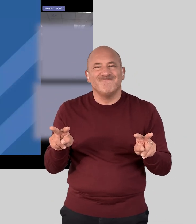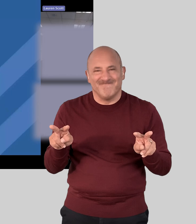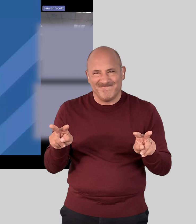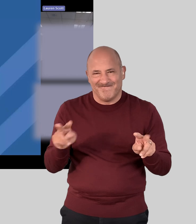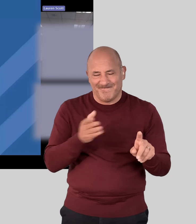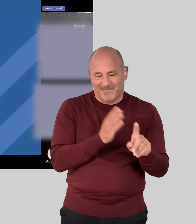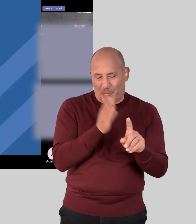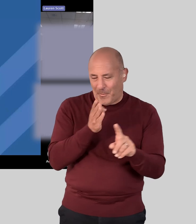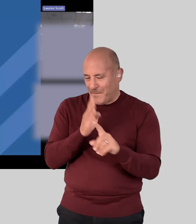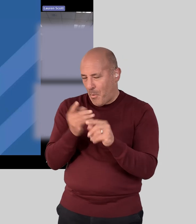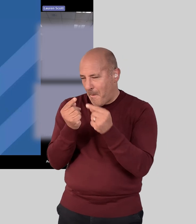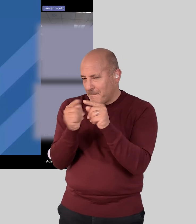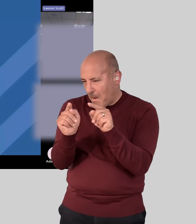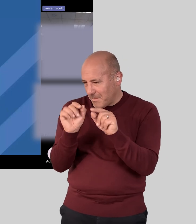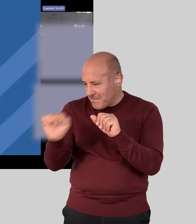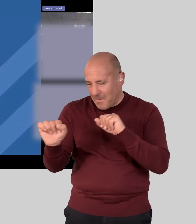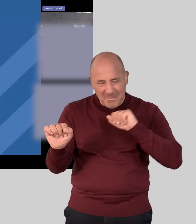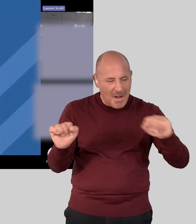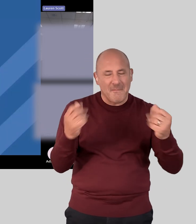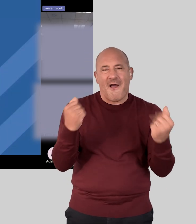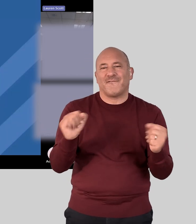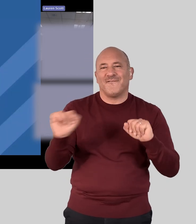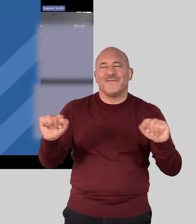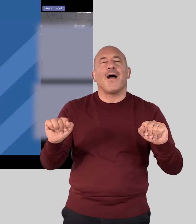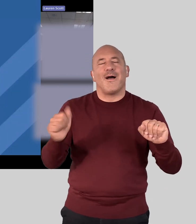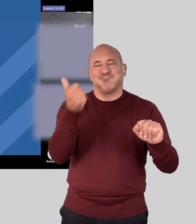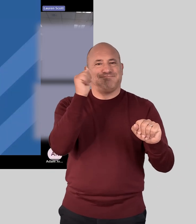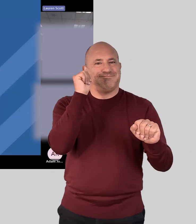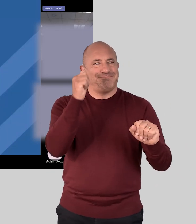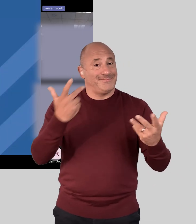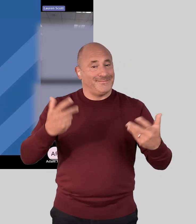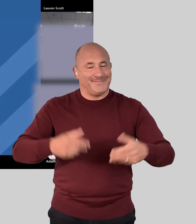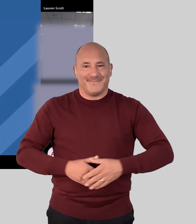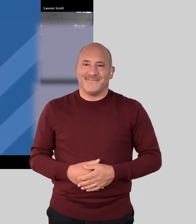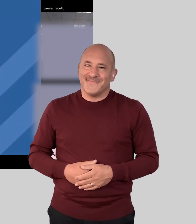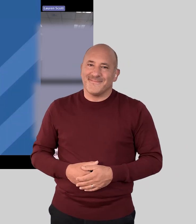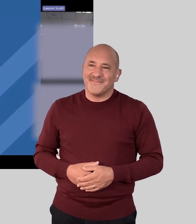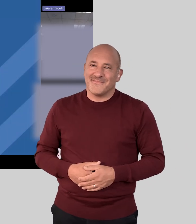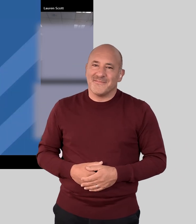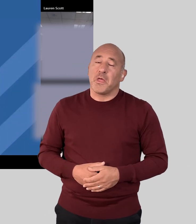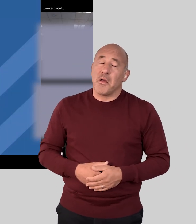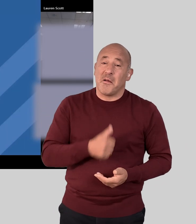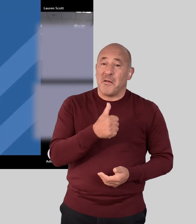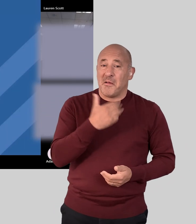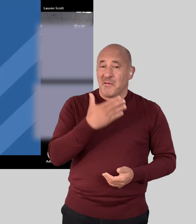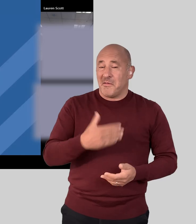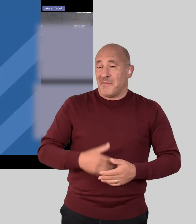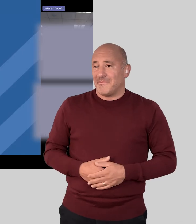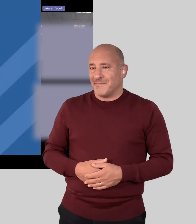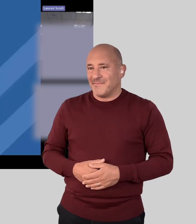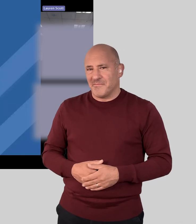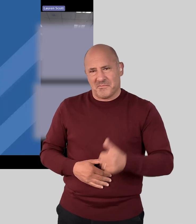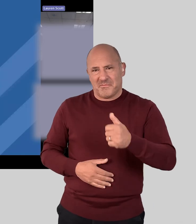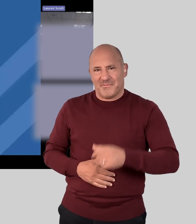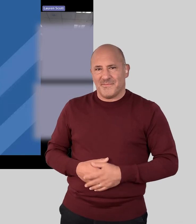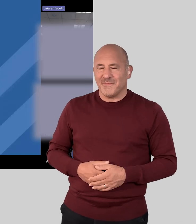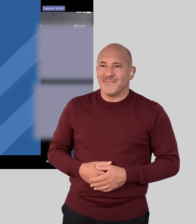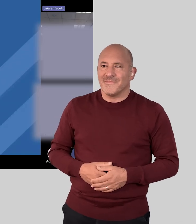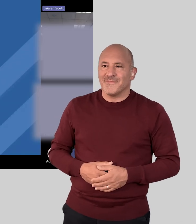are differences in vocabulary, for example. Thank you. That's